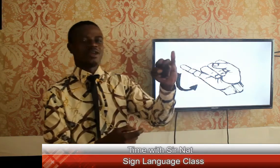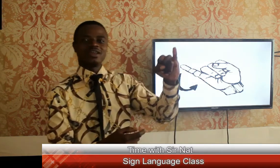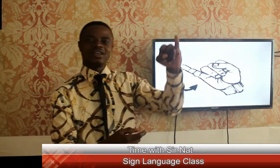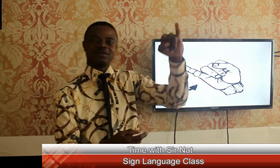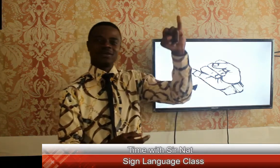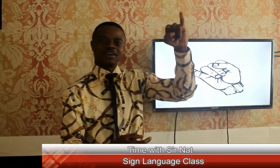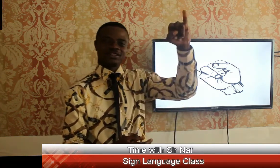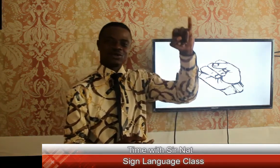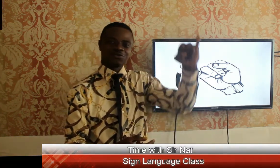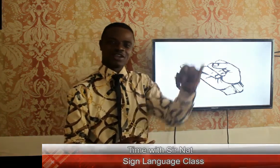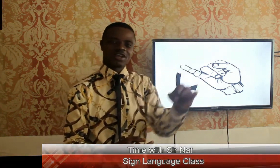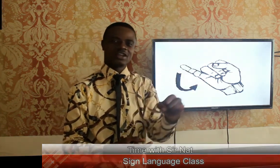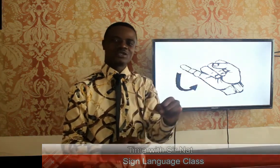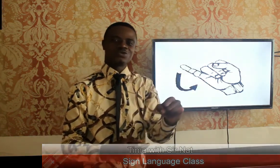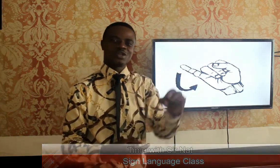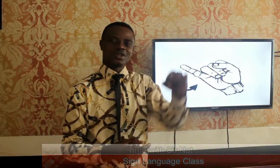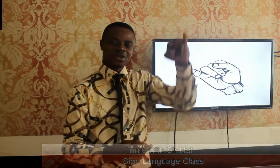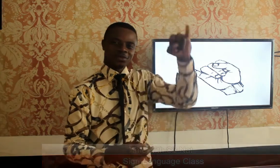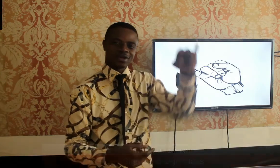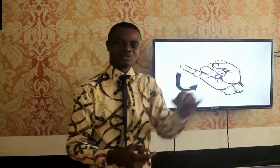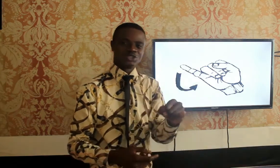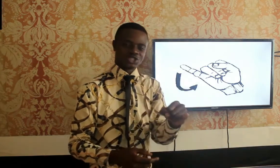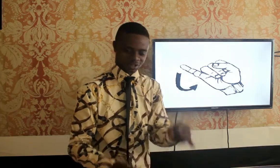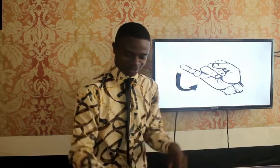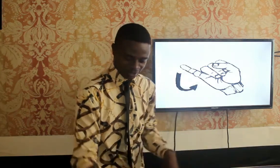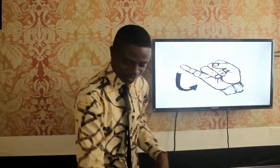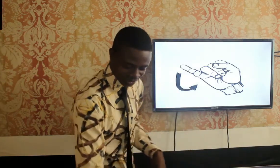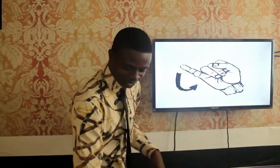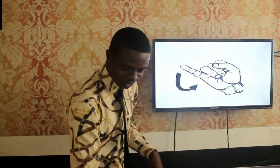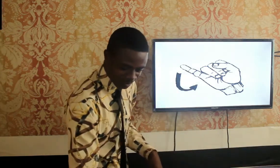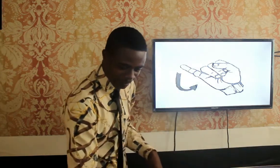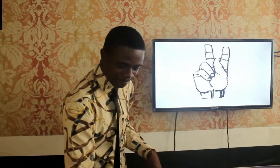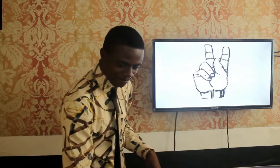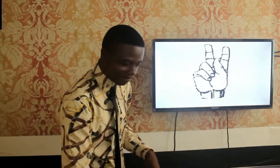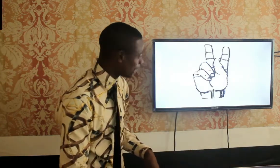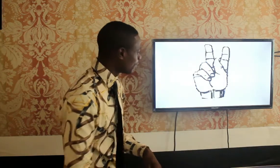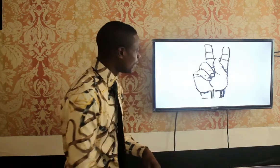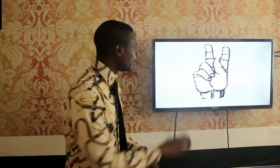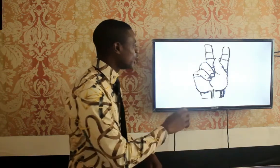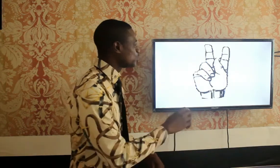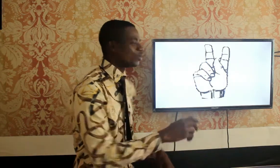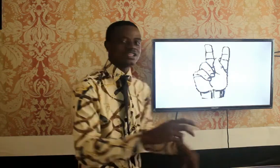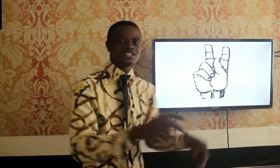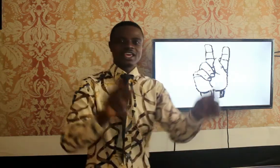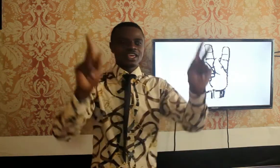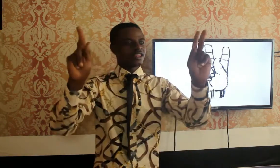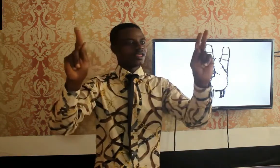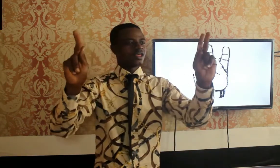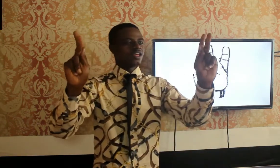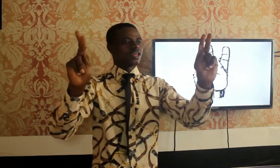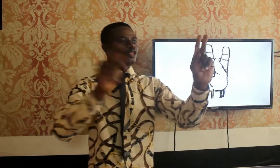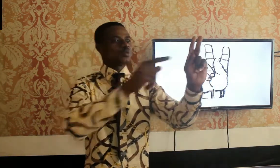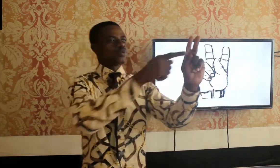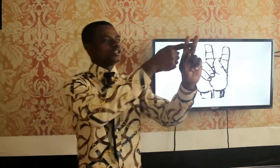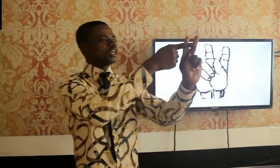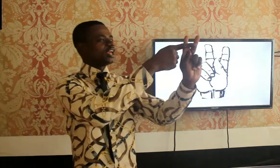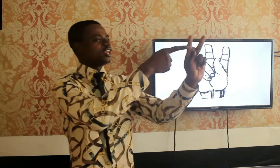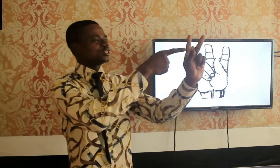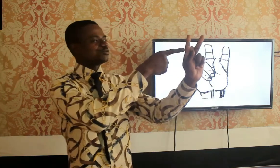the little finger this way, it becomes J. J. The next one is K. K. You point the index